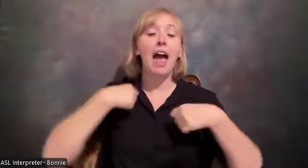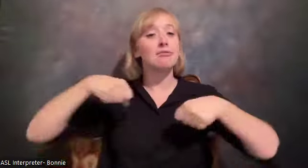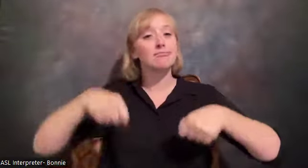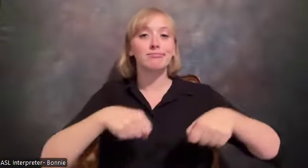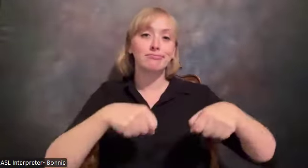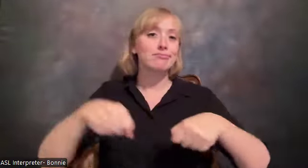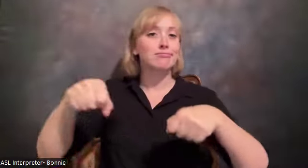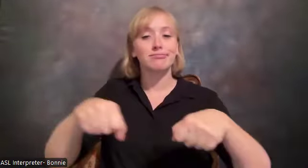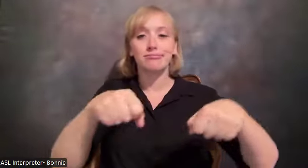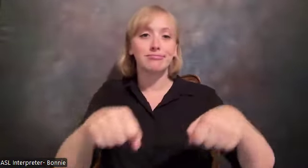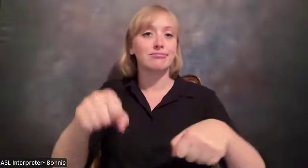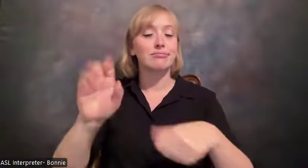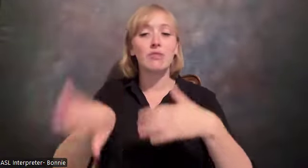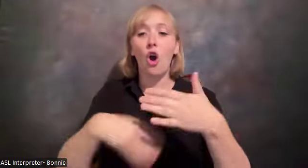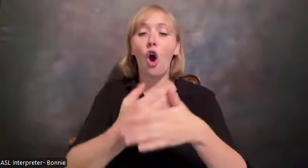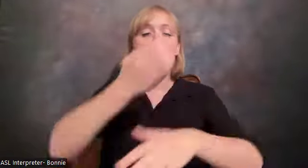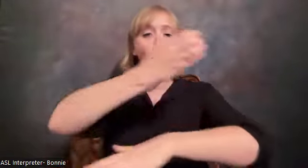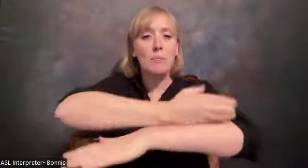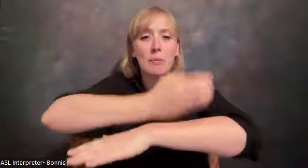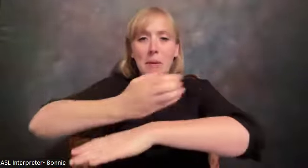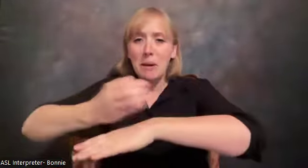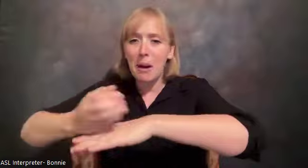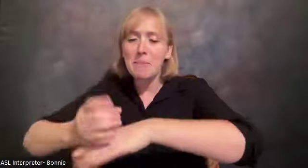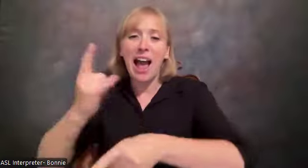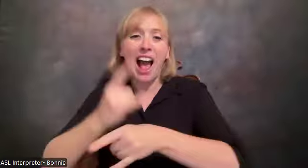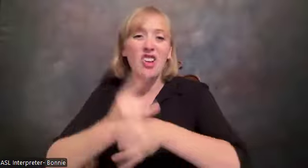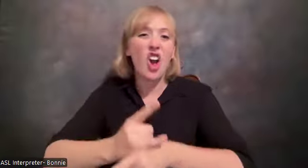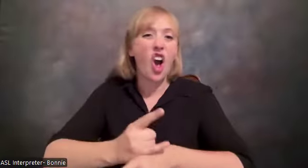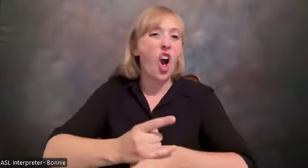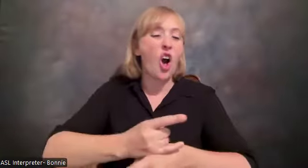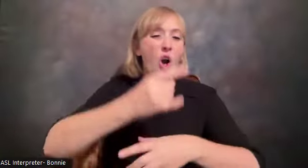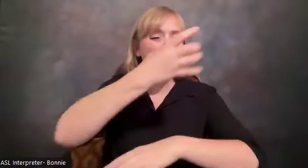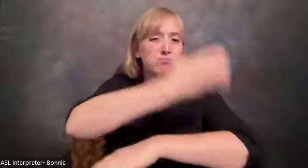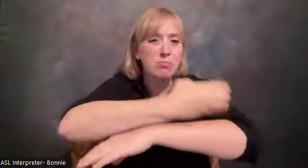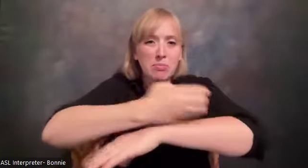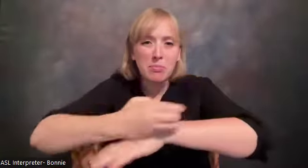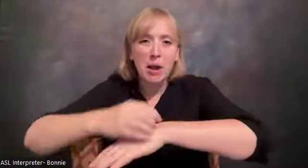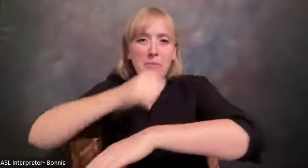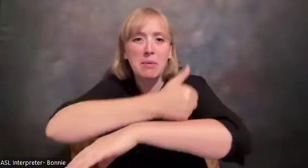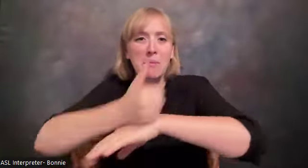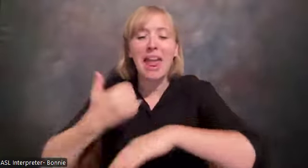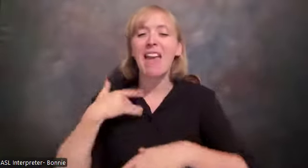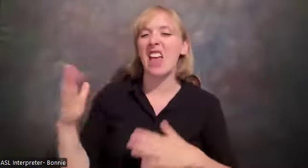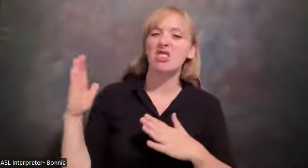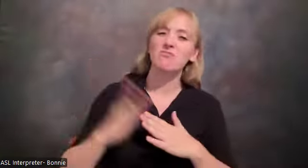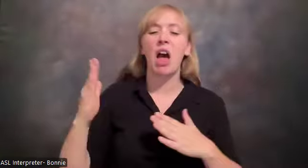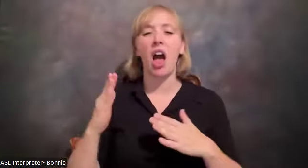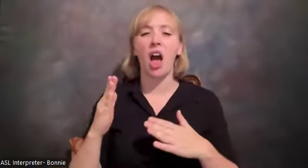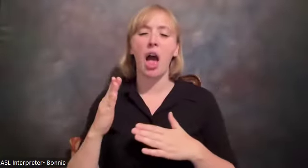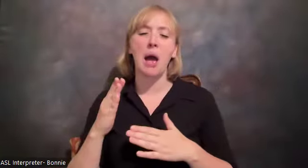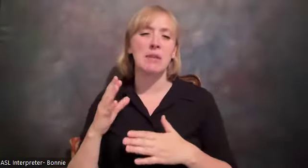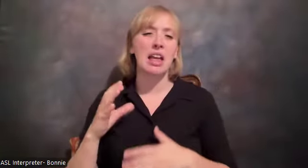here. And on that cart, we had all the kinds of booze we all love. Right? If you're an expensive top shelf drinker, we got it. Remy